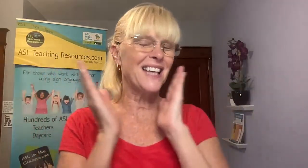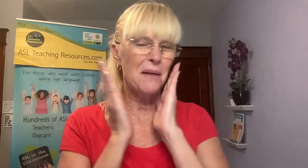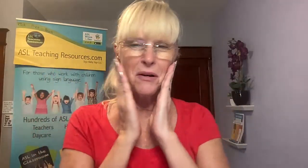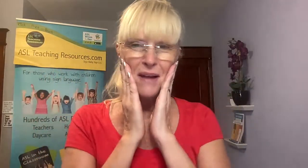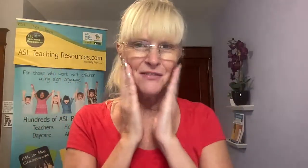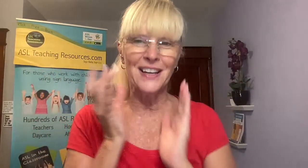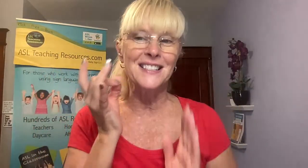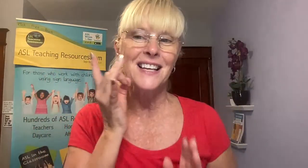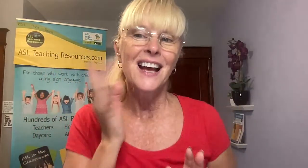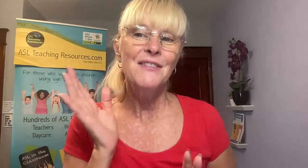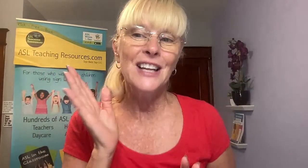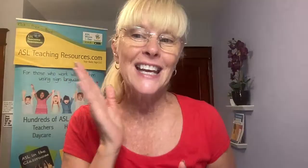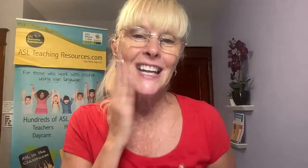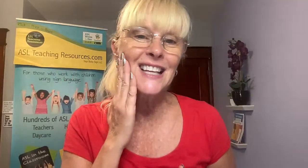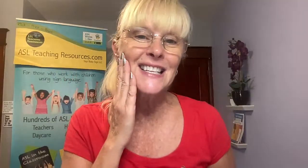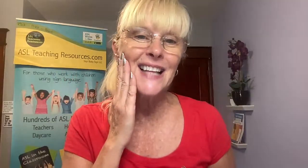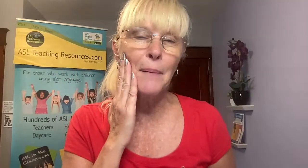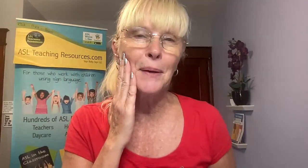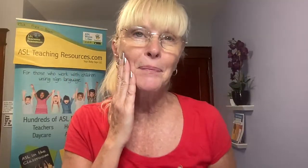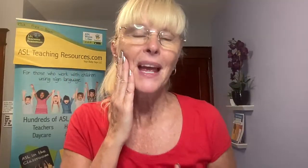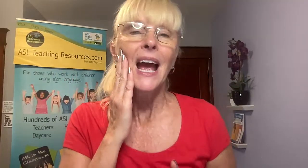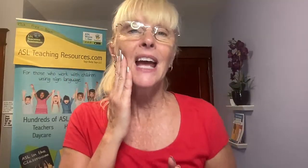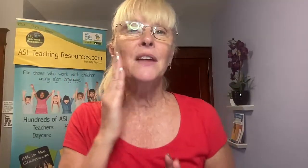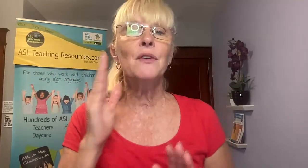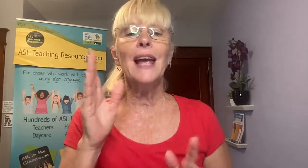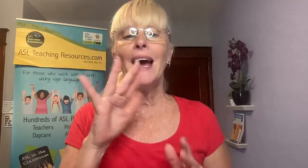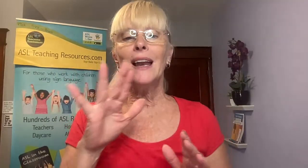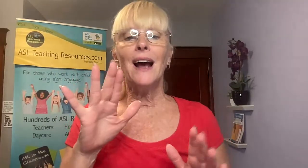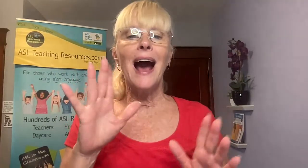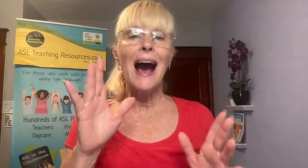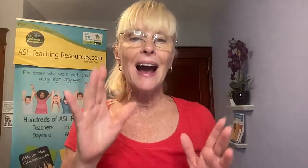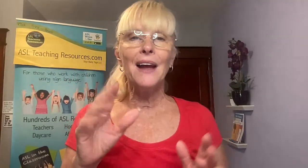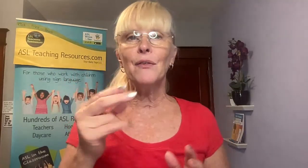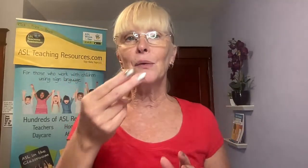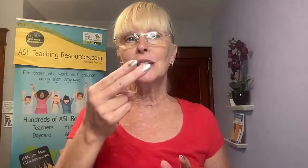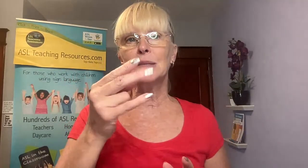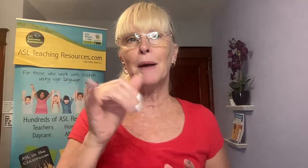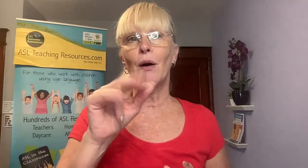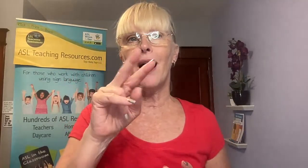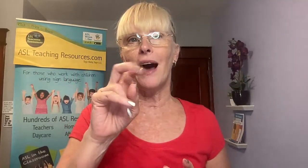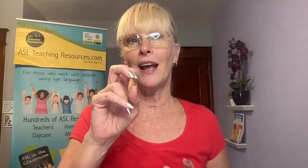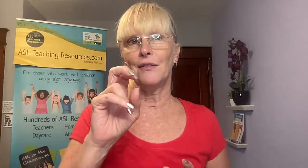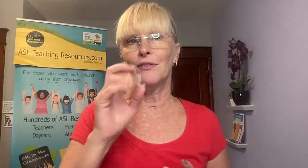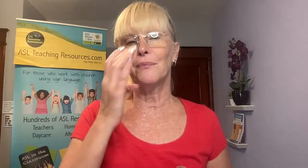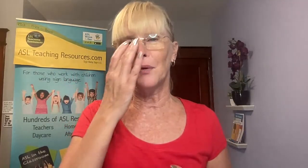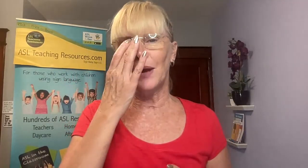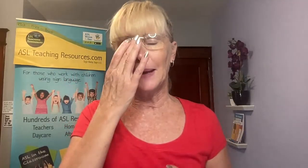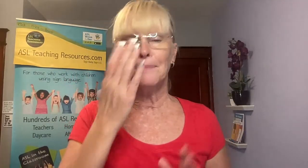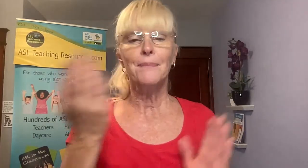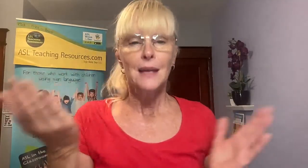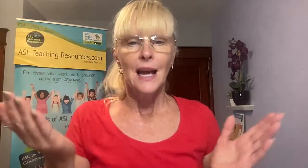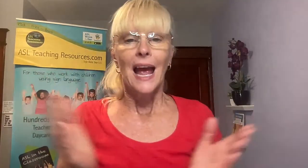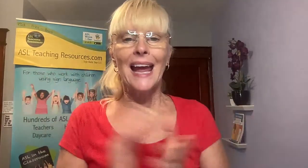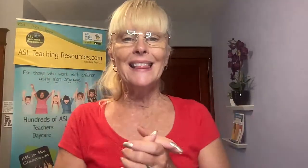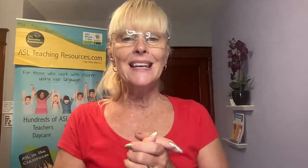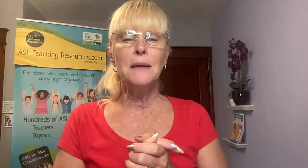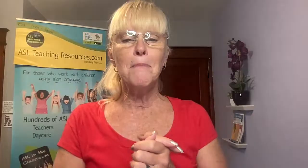came on my face. Flick it and slap it. And if we had hive, we would spell hive. Okay. And then